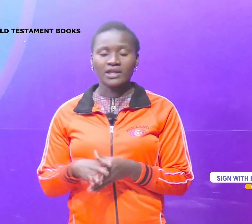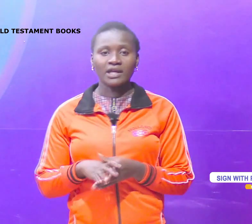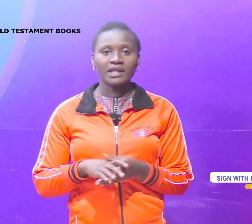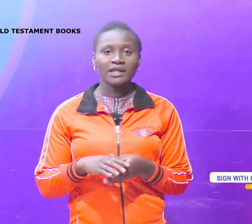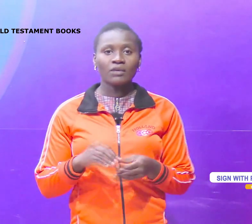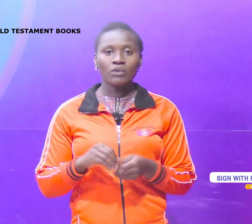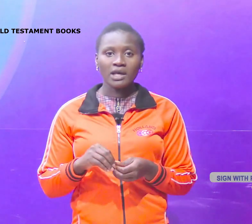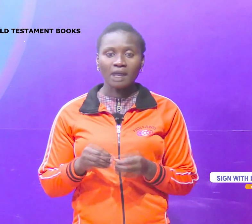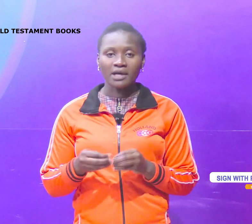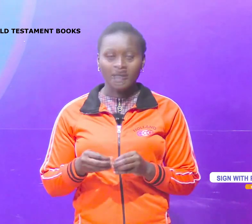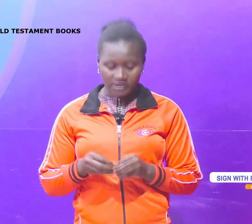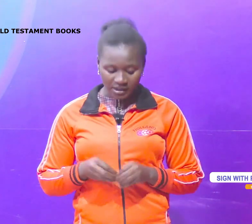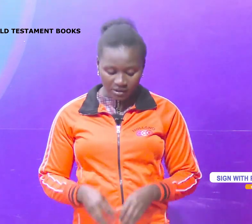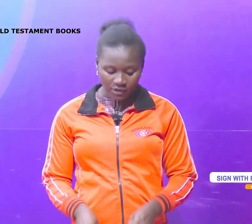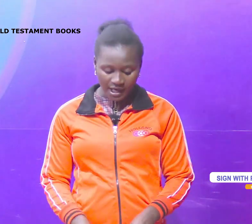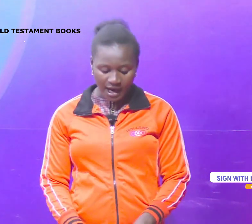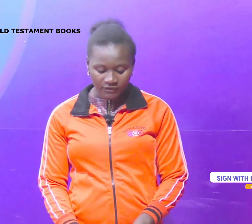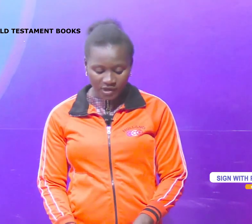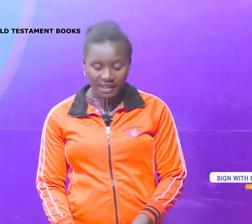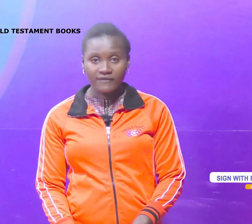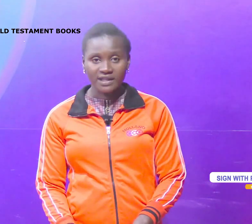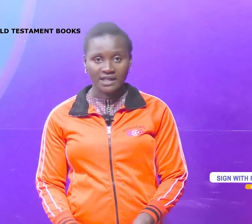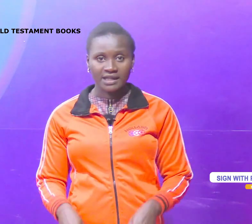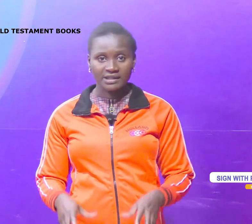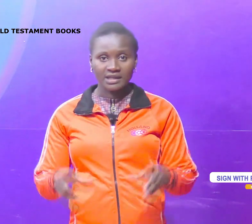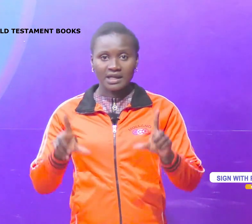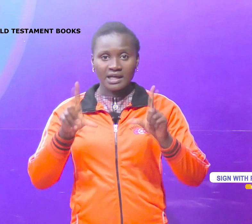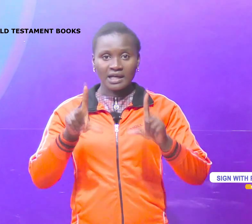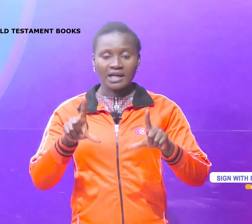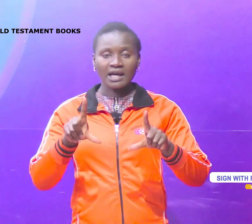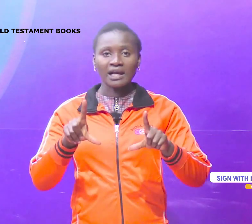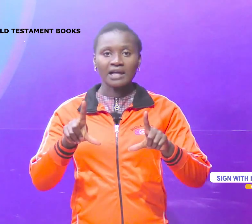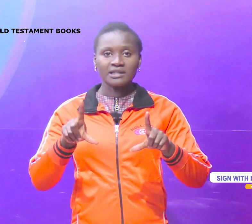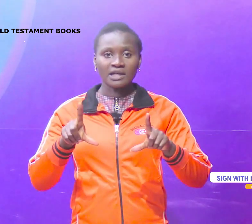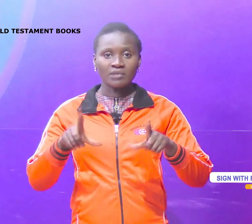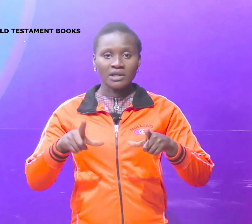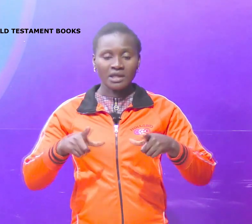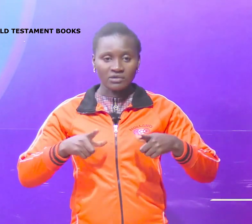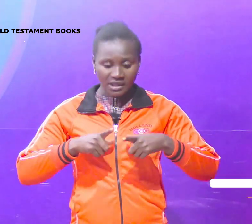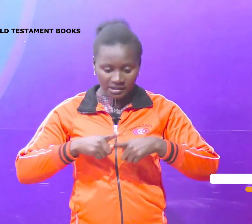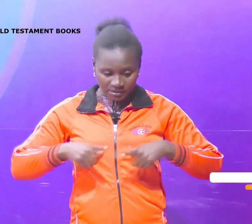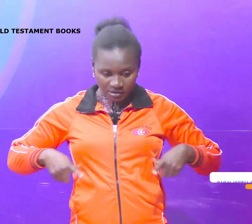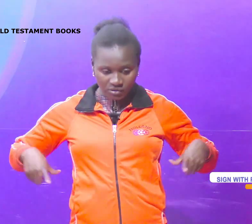then number three, we have Leviticus. L hand shaped, and then we just draw like